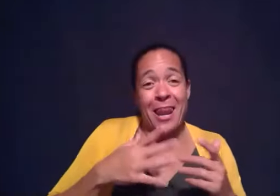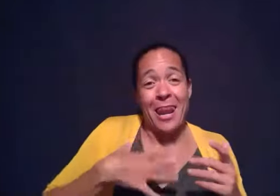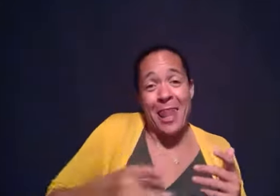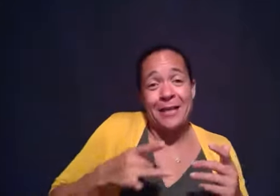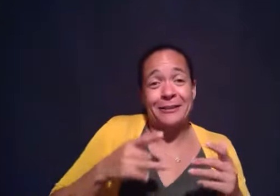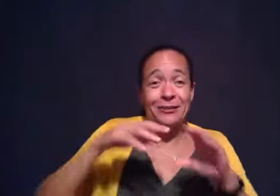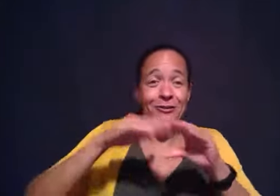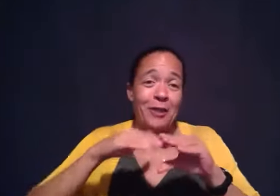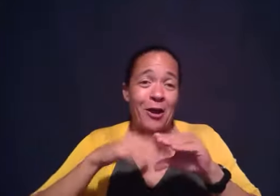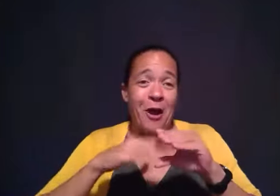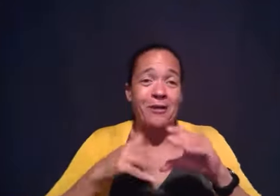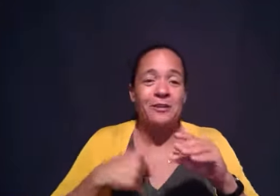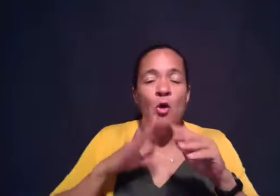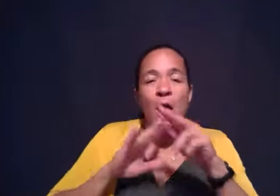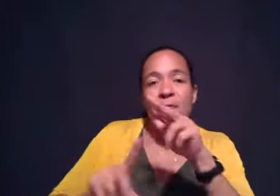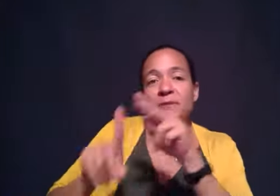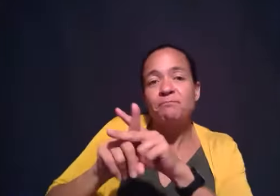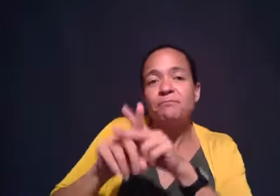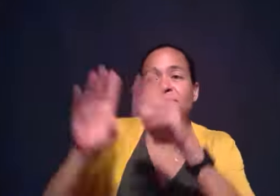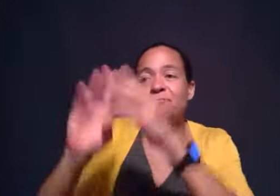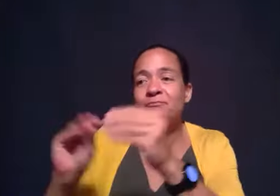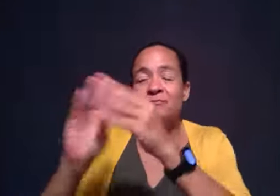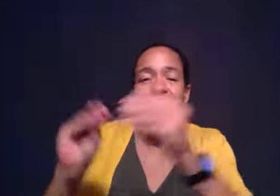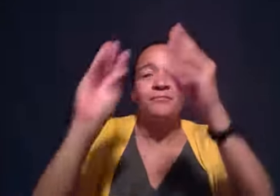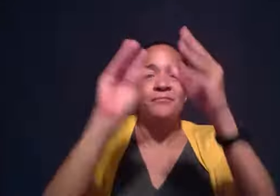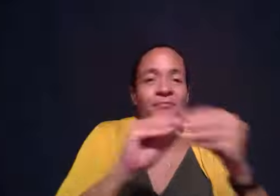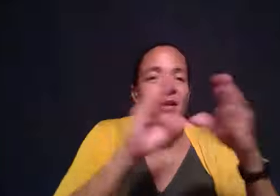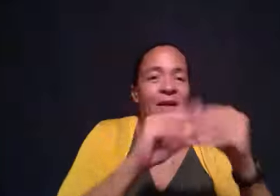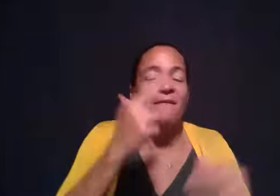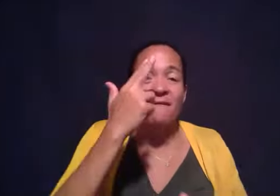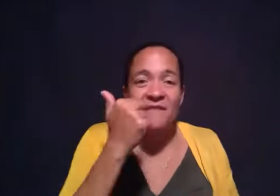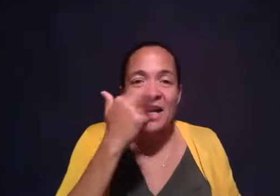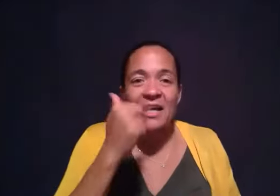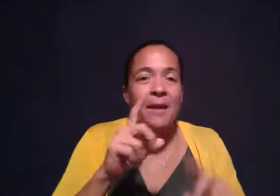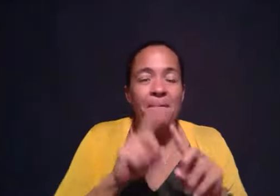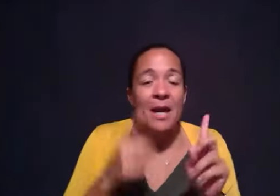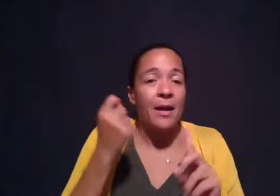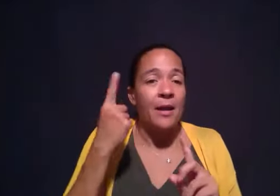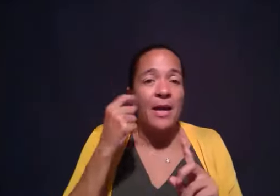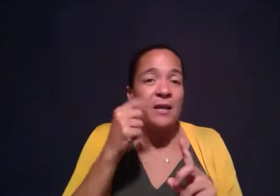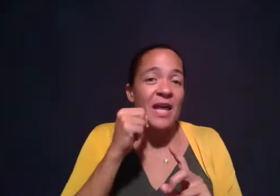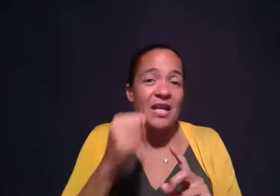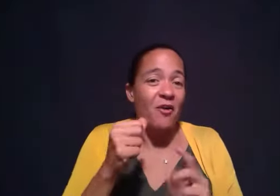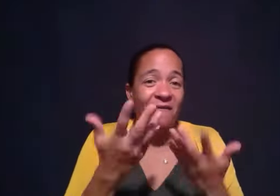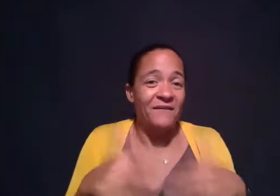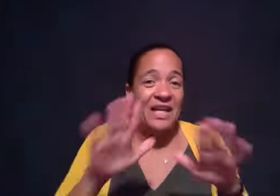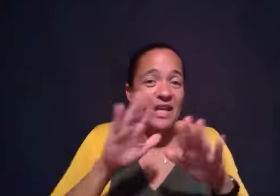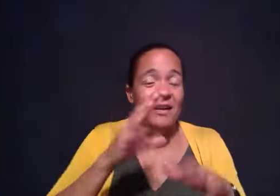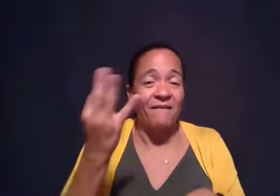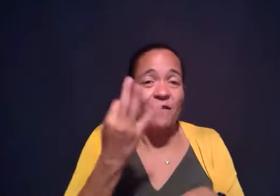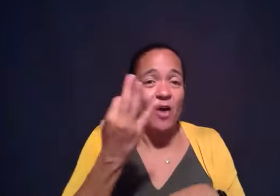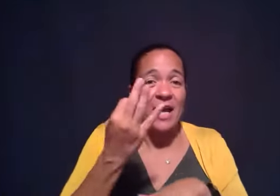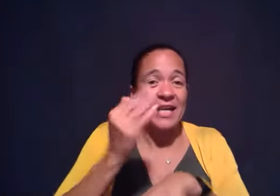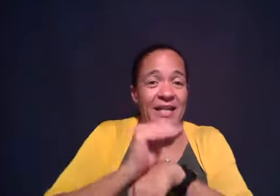funny little talk. But the problem is that they don't end on Friday nights. And somewhere during the weekend, I would hear somebody talk